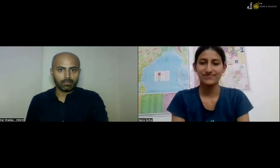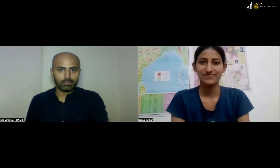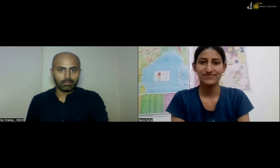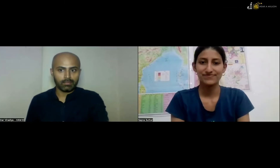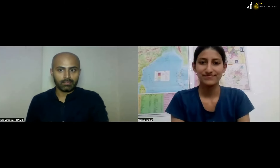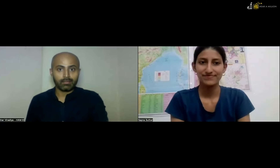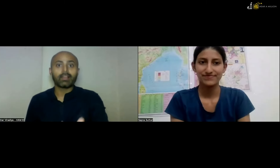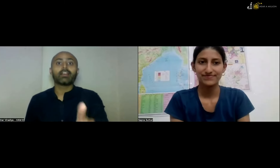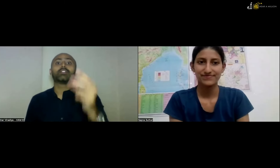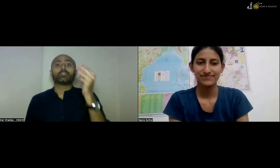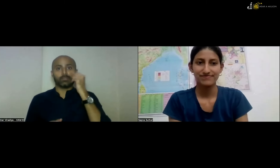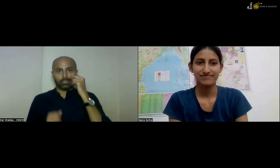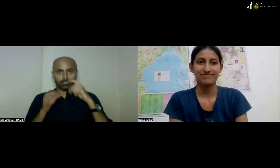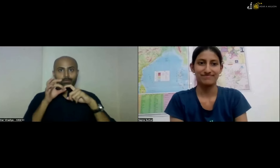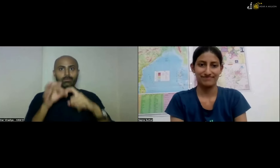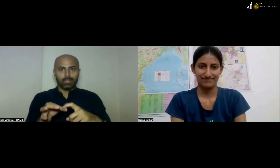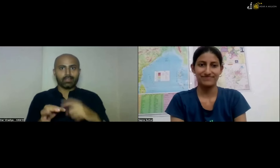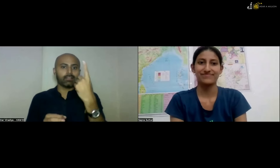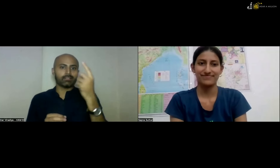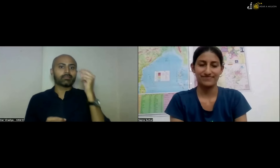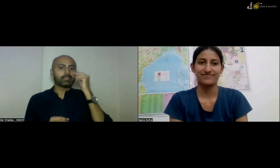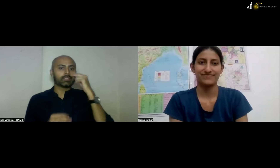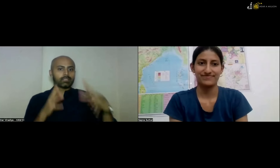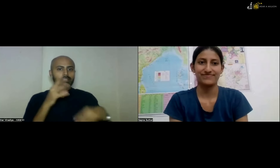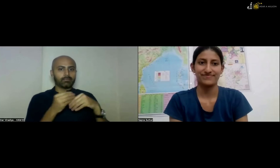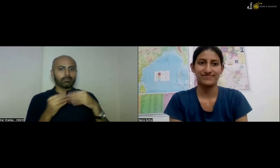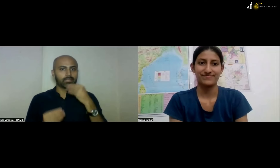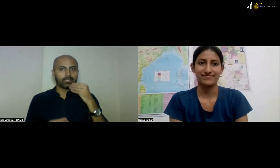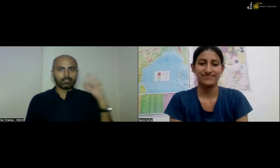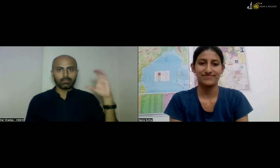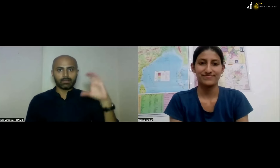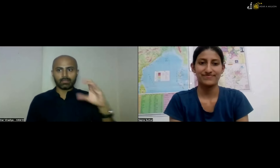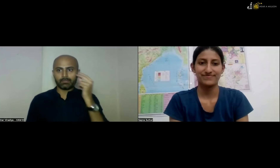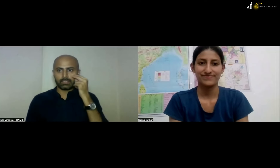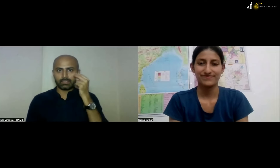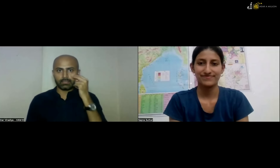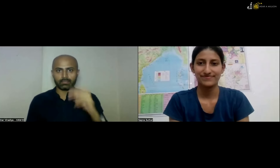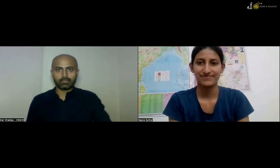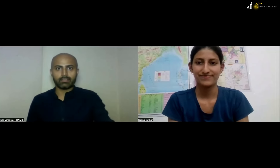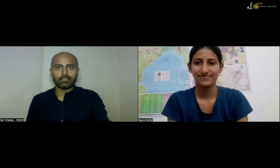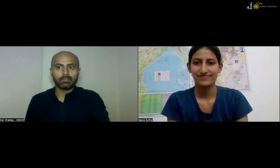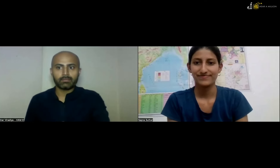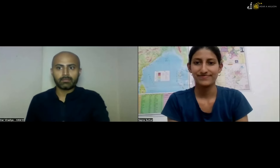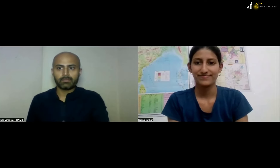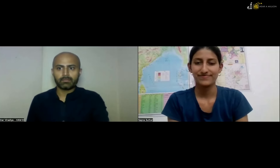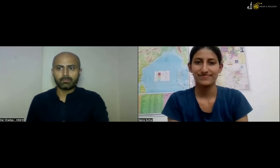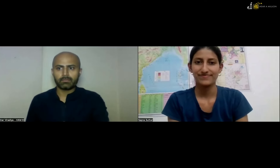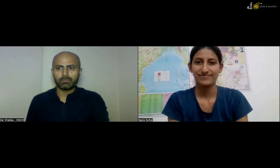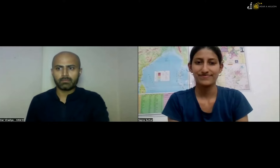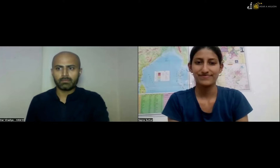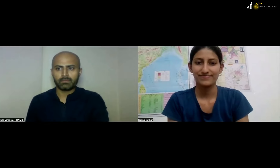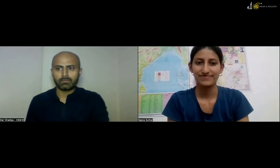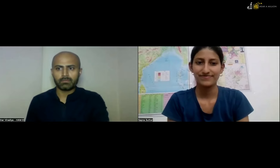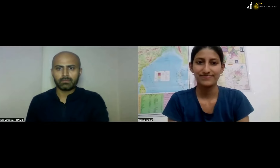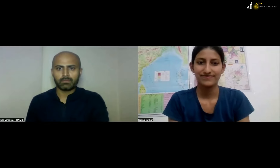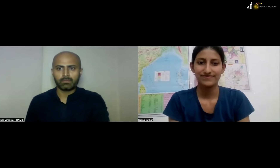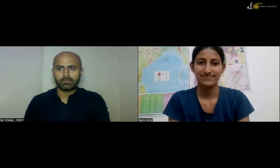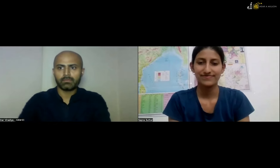Okay, so I would like to ask Kanika. Okay, you would like to ask Kanika. Can we have Kanika here?